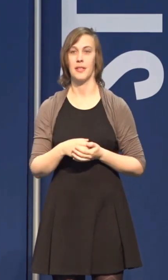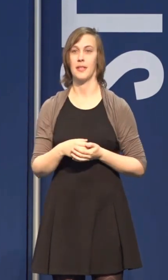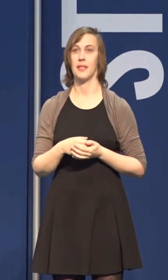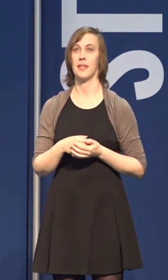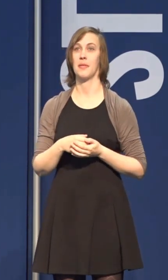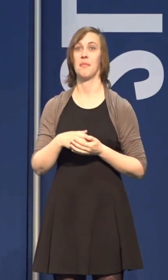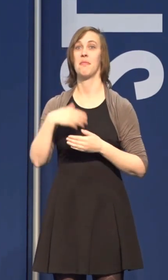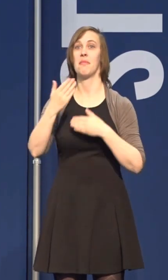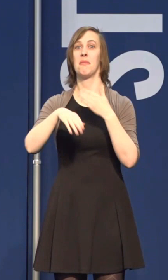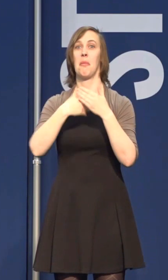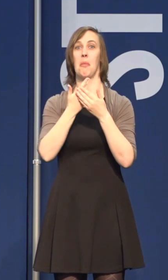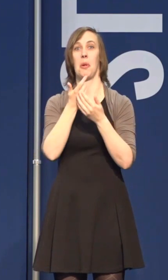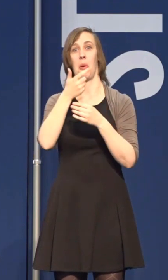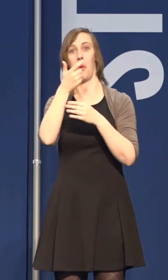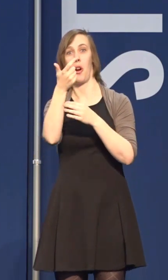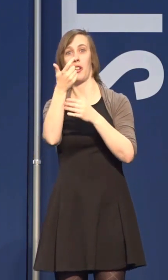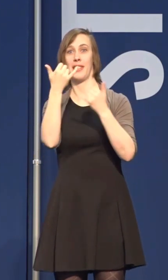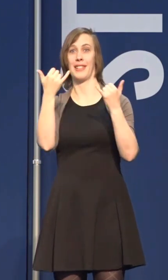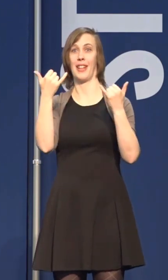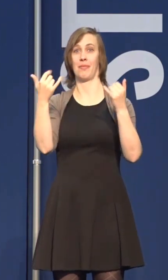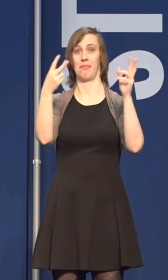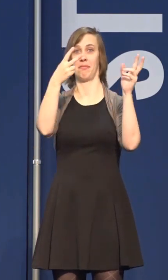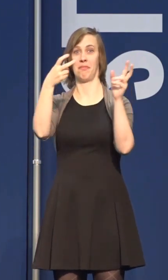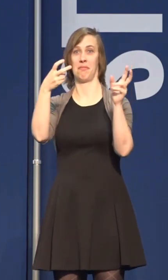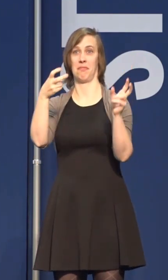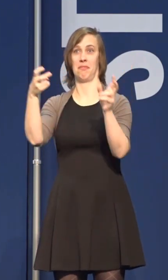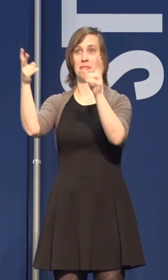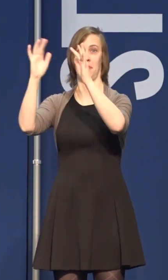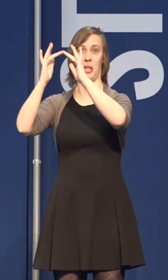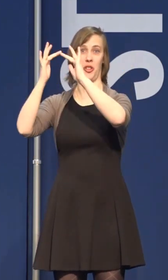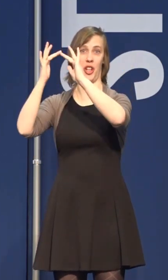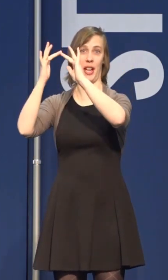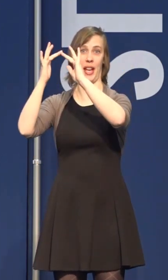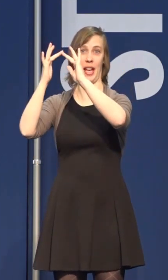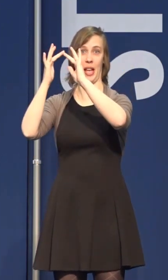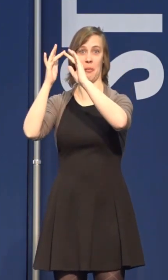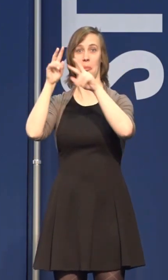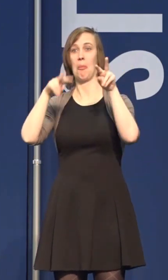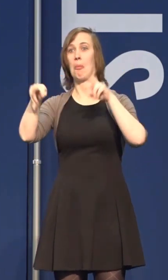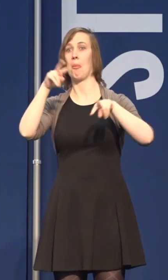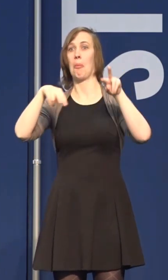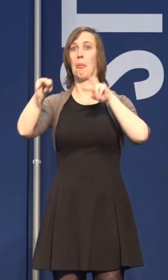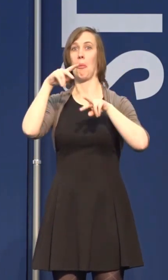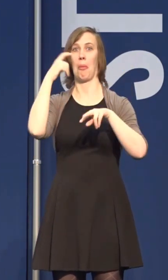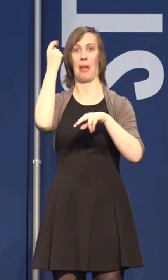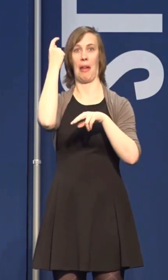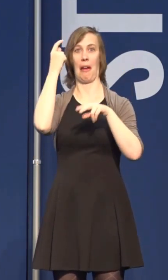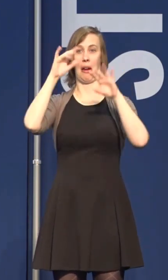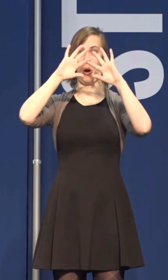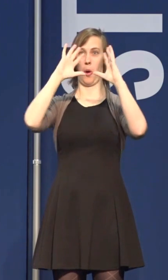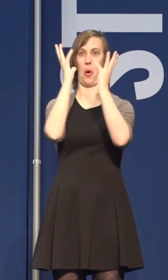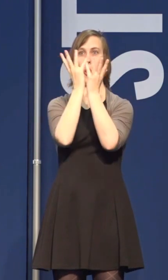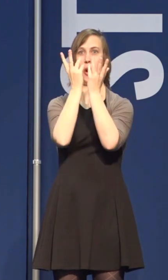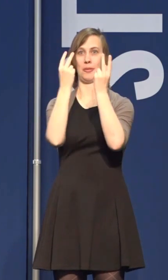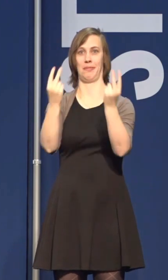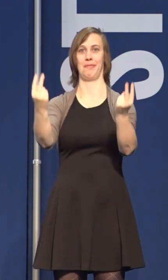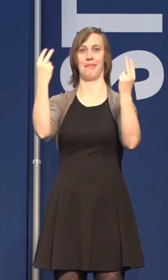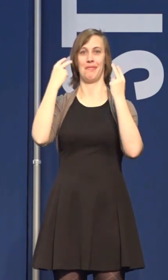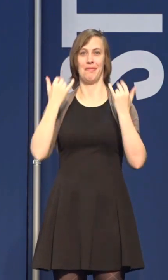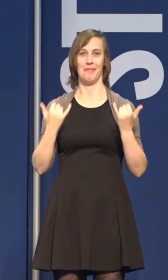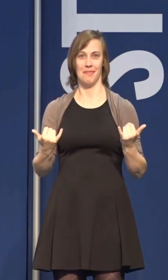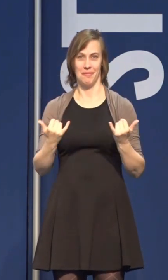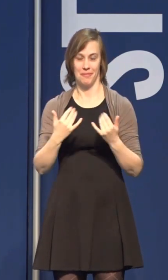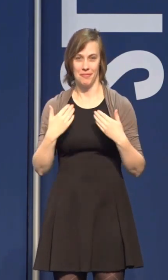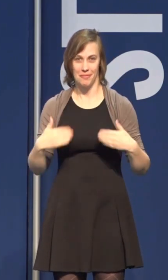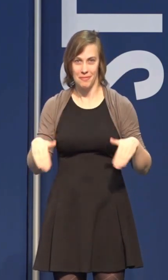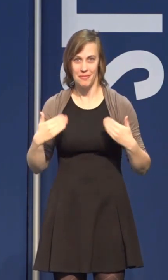tuning in through our live stream from around the world. I understand we've got people just about in every corner of the world joining us. Thank you for being part